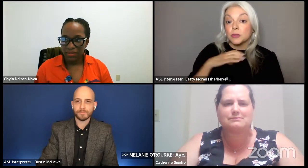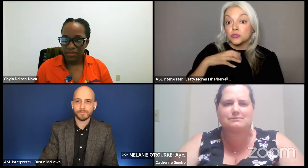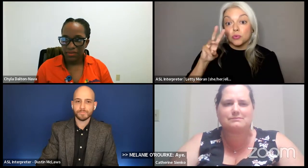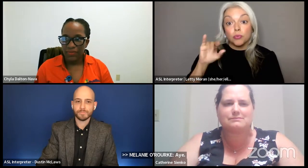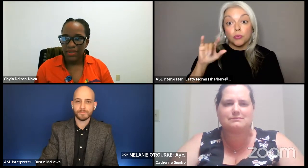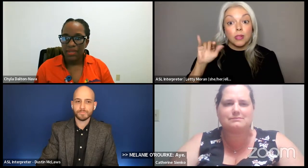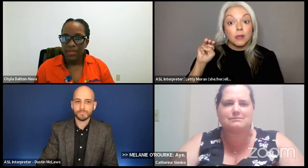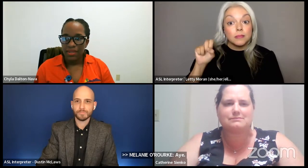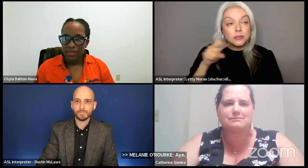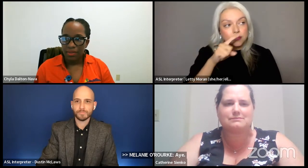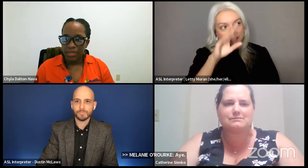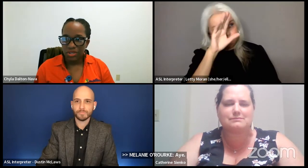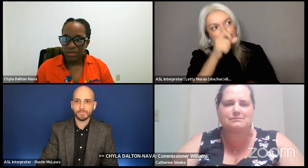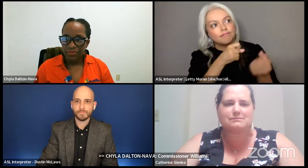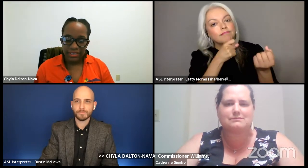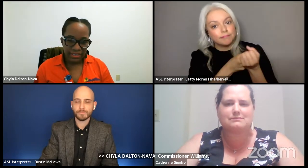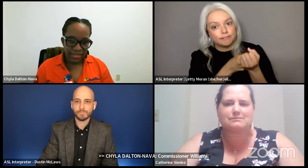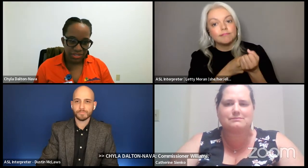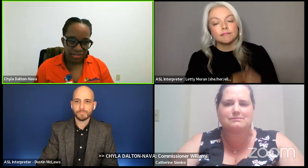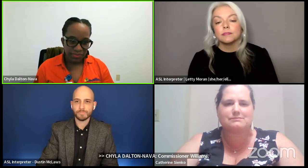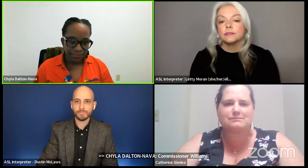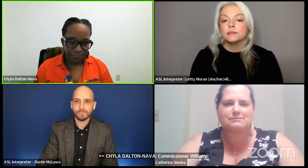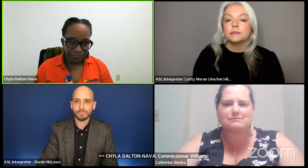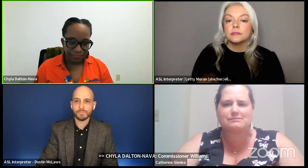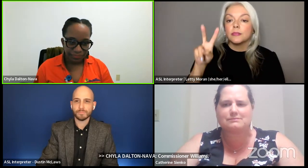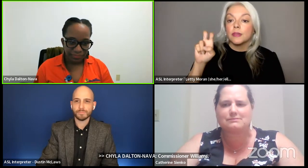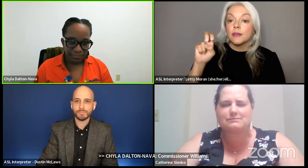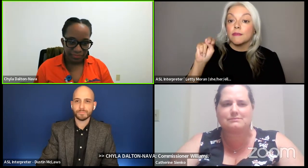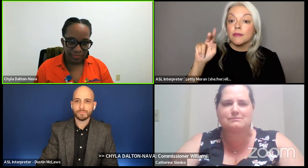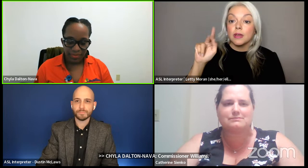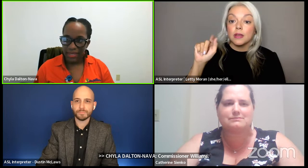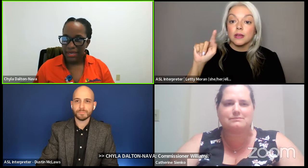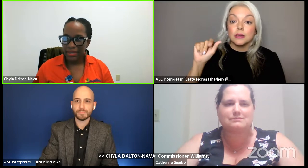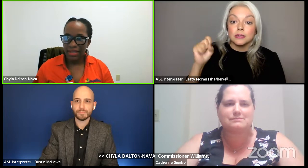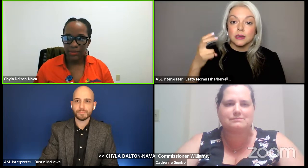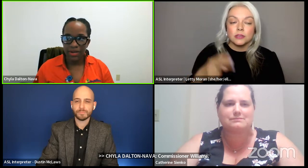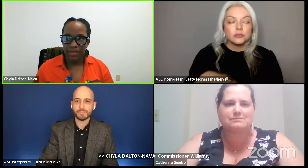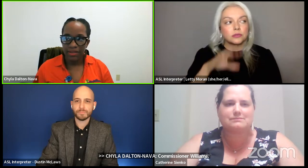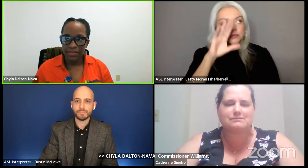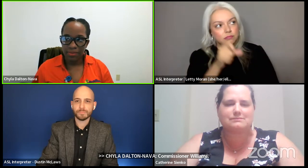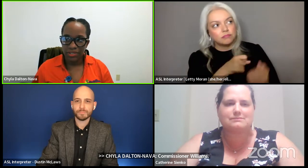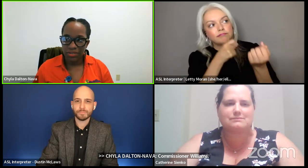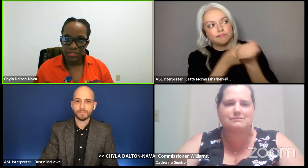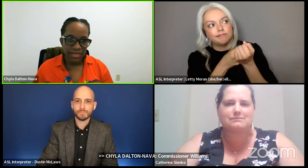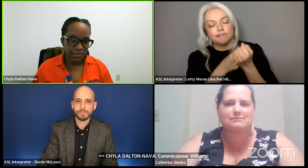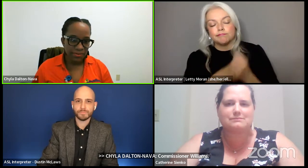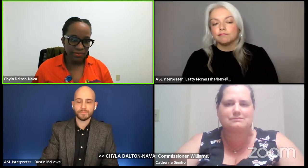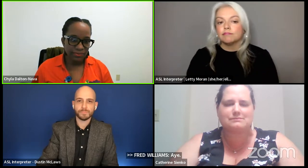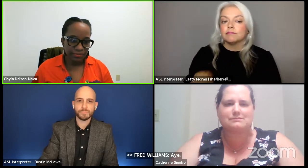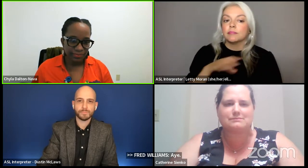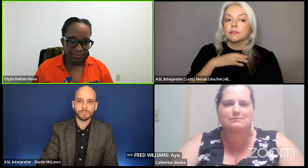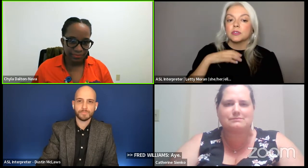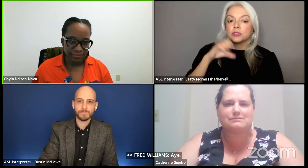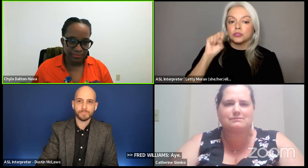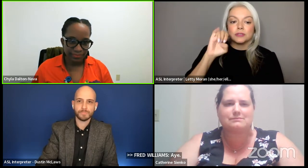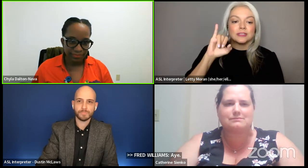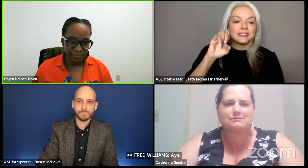Aye. Commissioner Venkatesh, Aye. and last but not least, Commissioner Cinco.